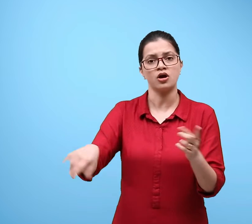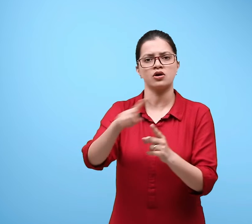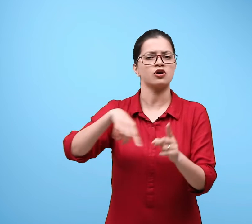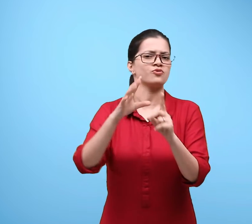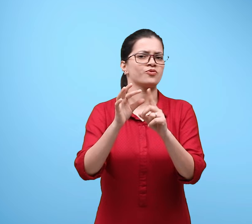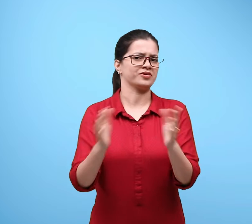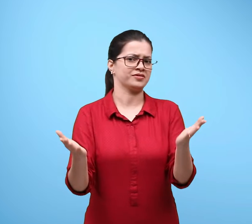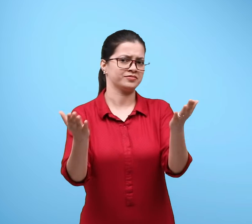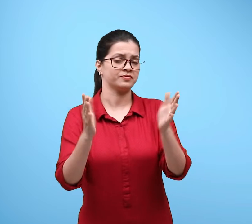other glasses.